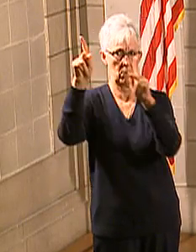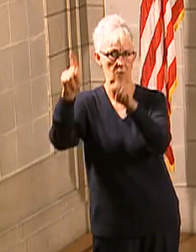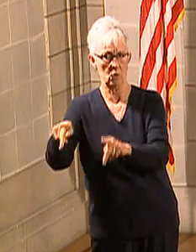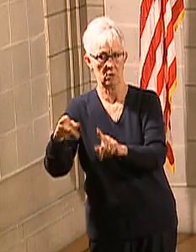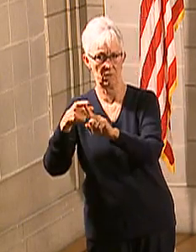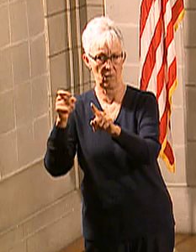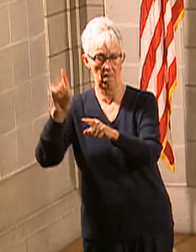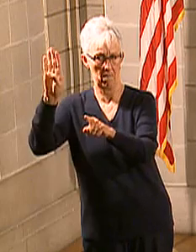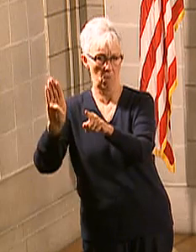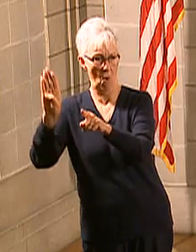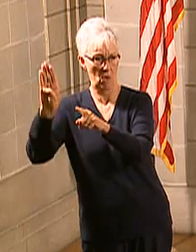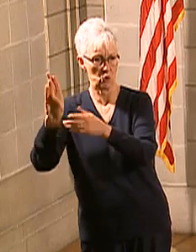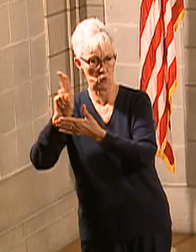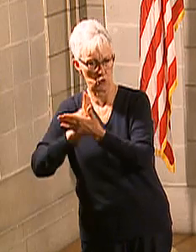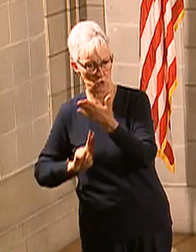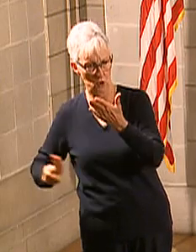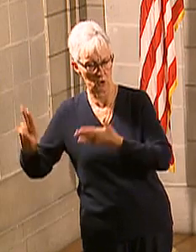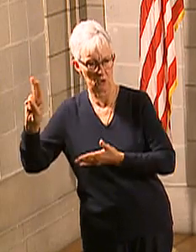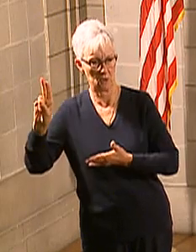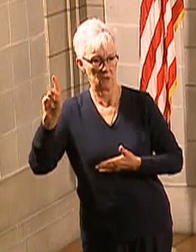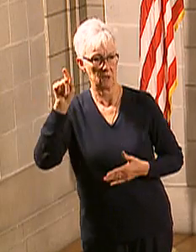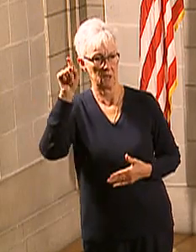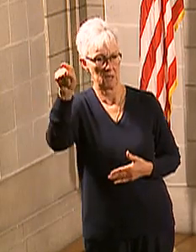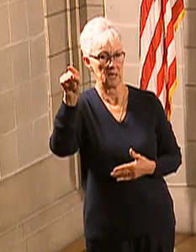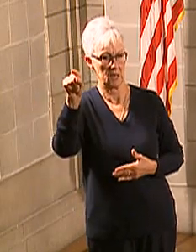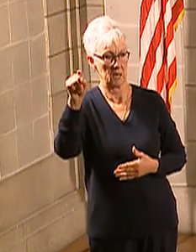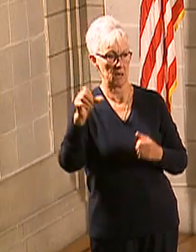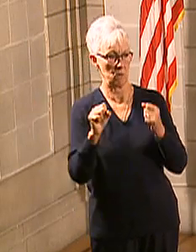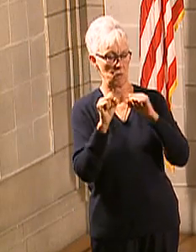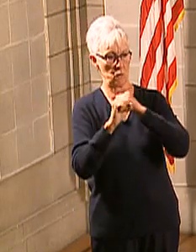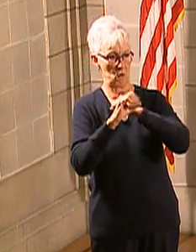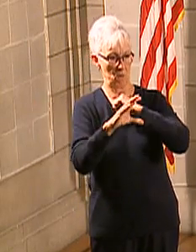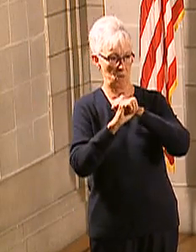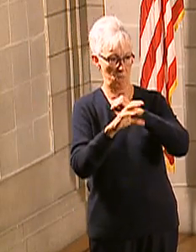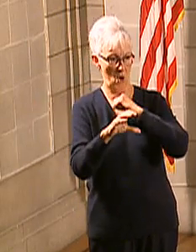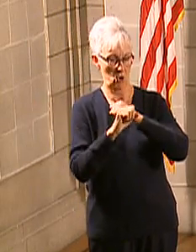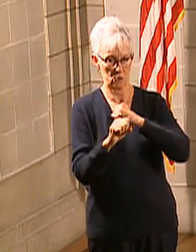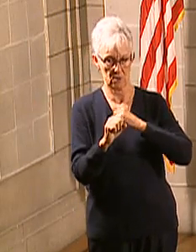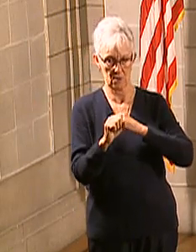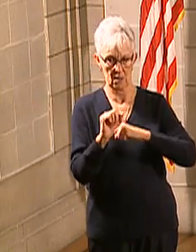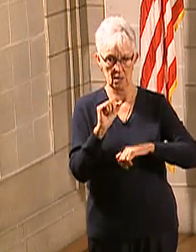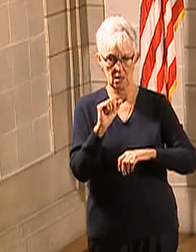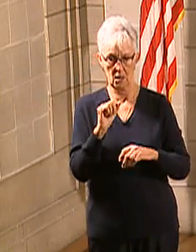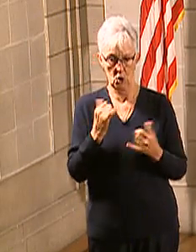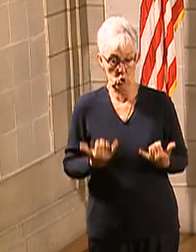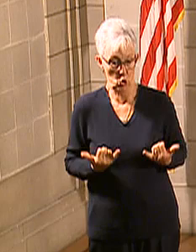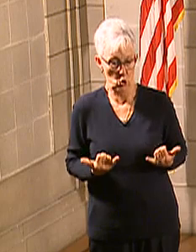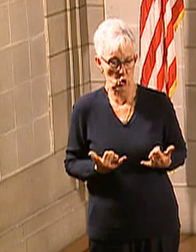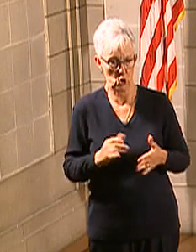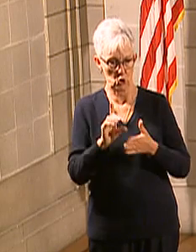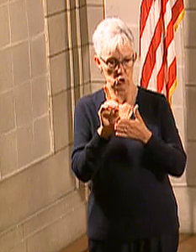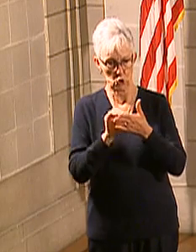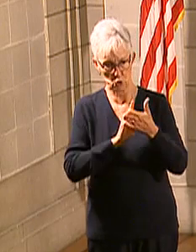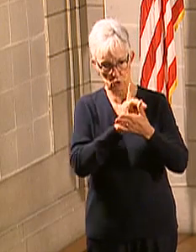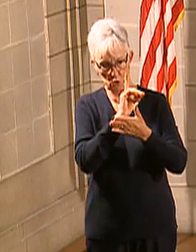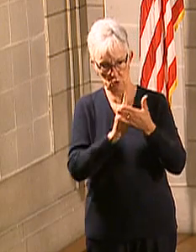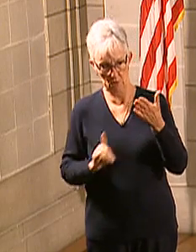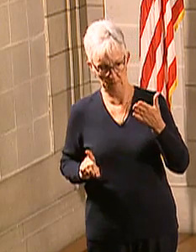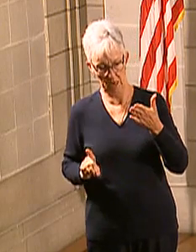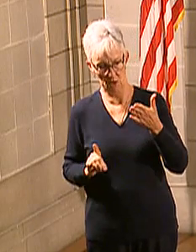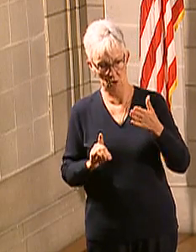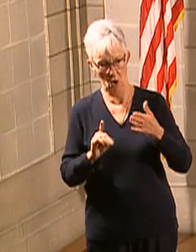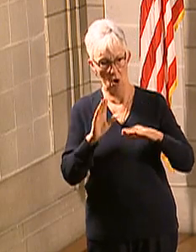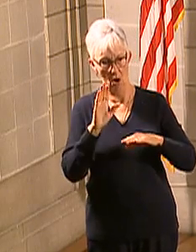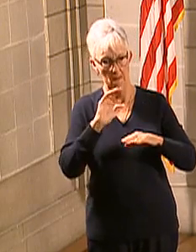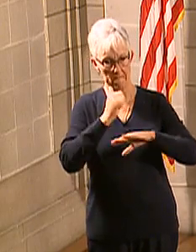who promotes current discrimination on skin, based on skin color, to make up for past discrimination.